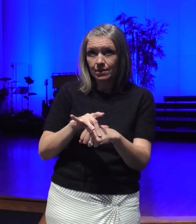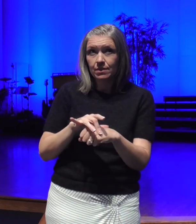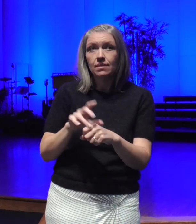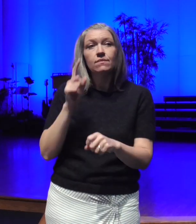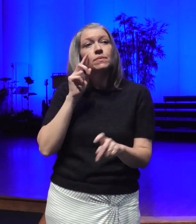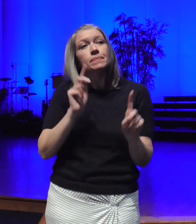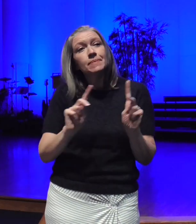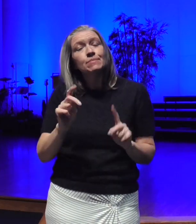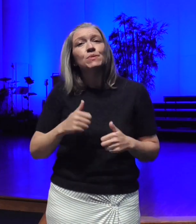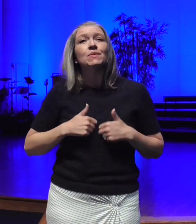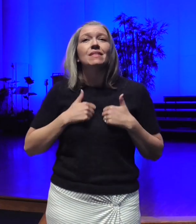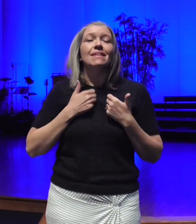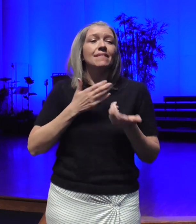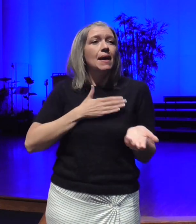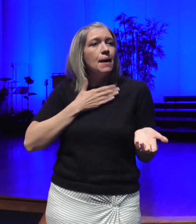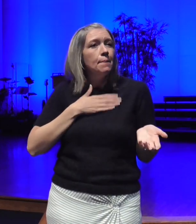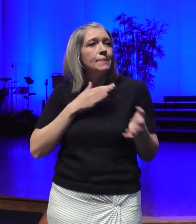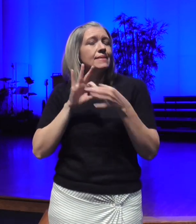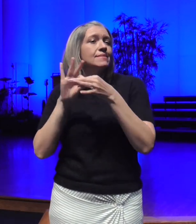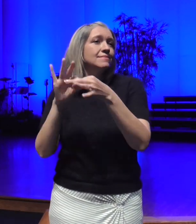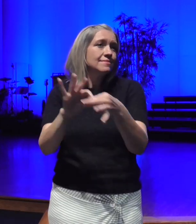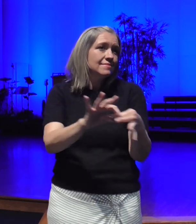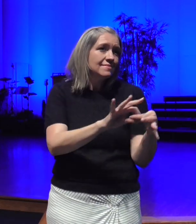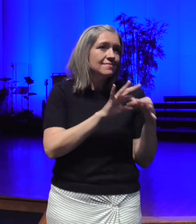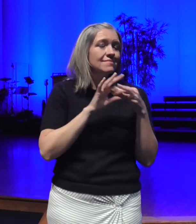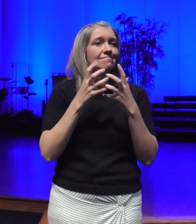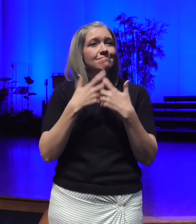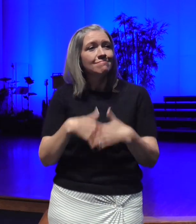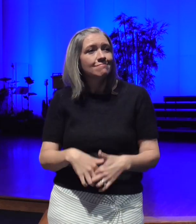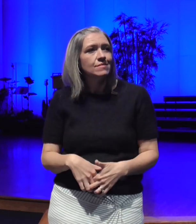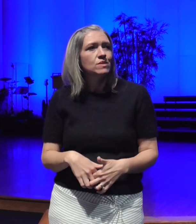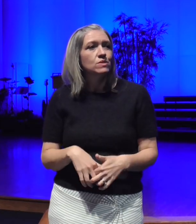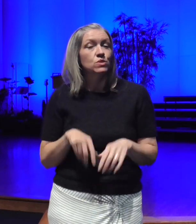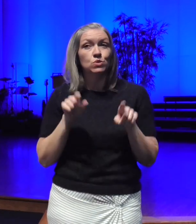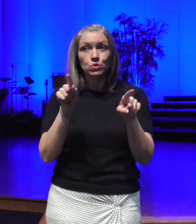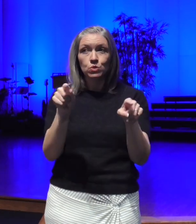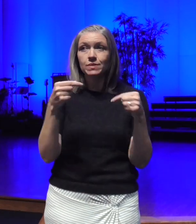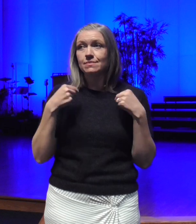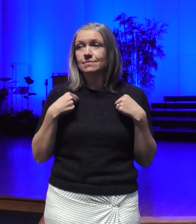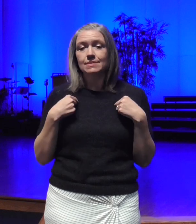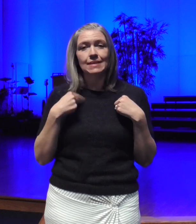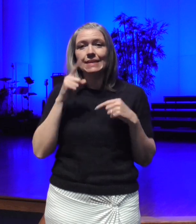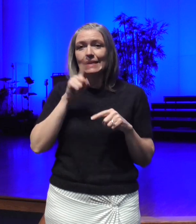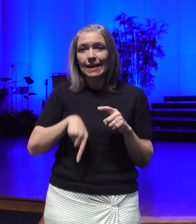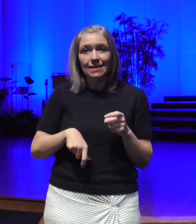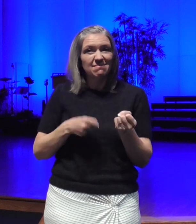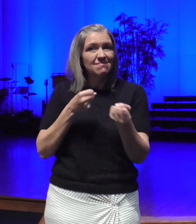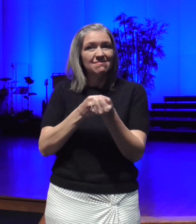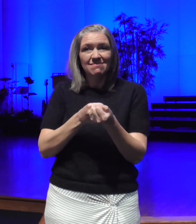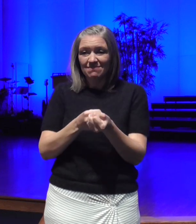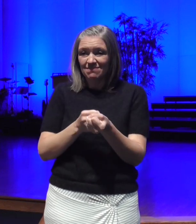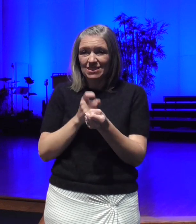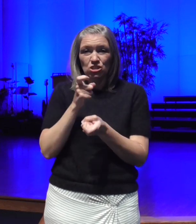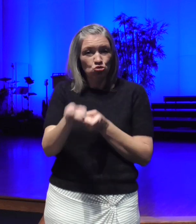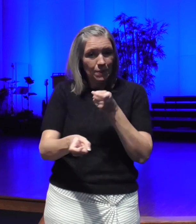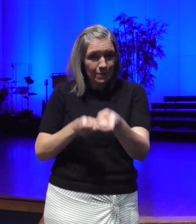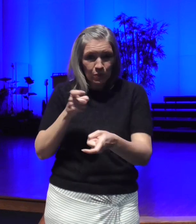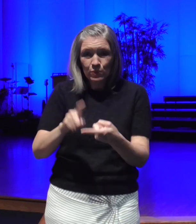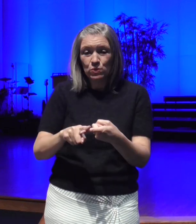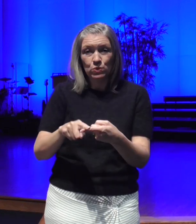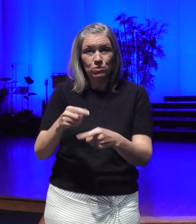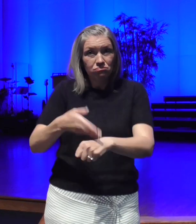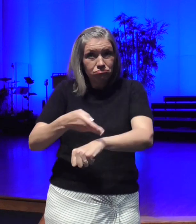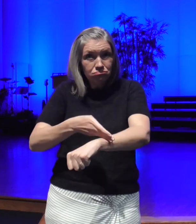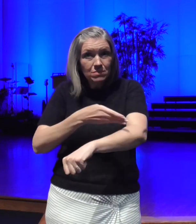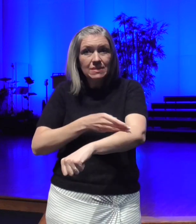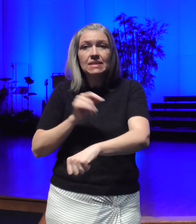to live happy and harmoniously. You and I are not going to contribute to those things if we